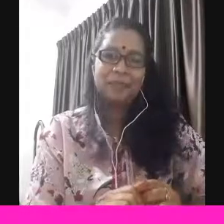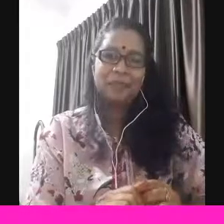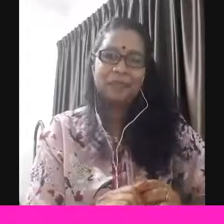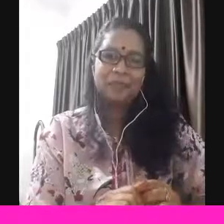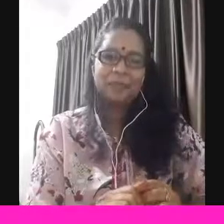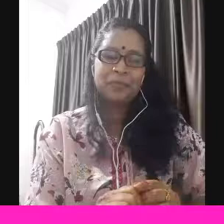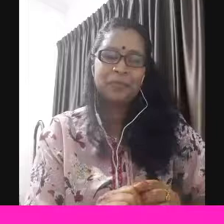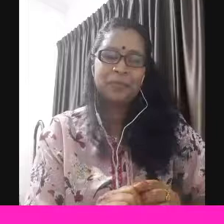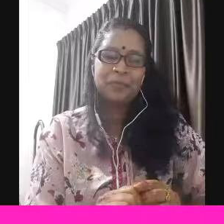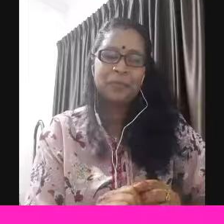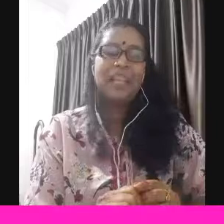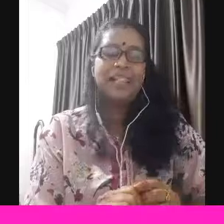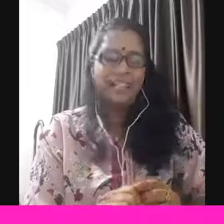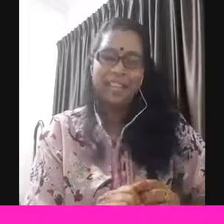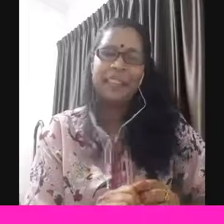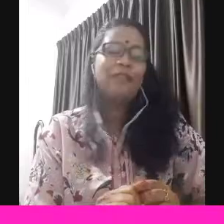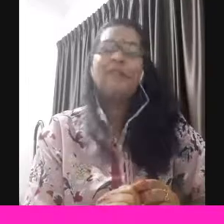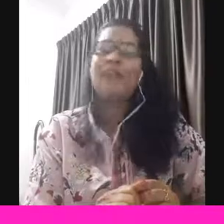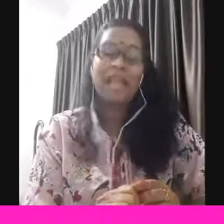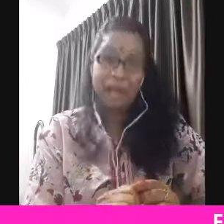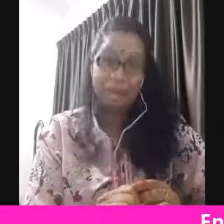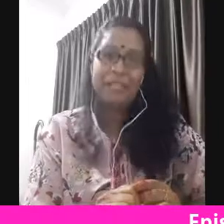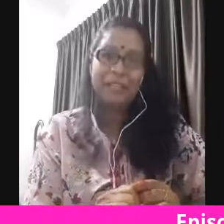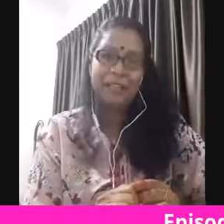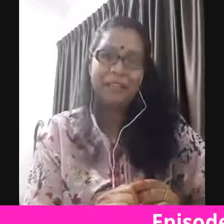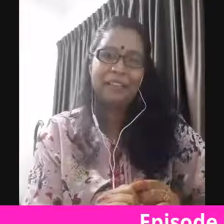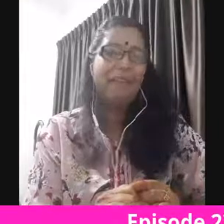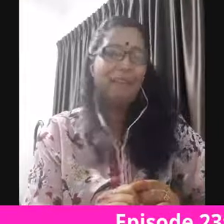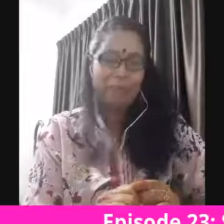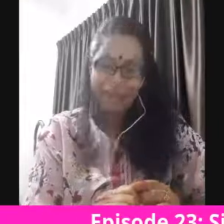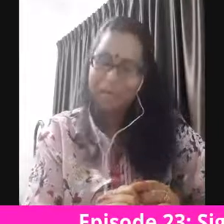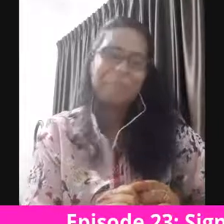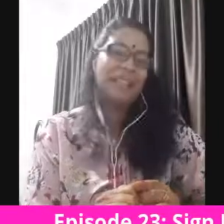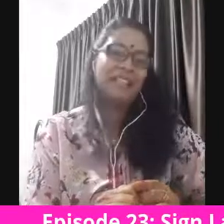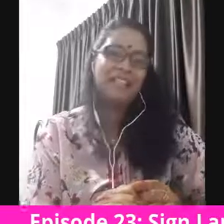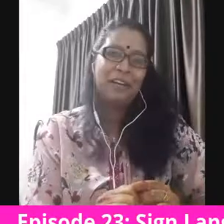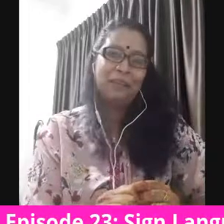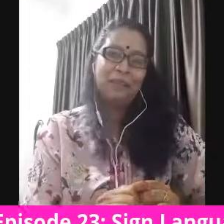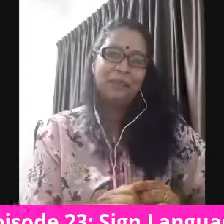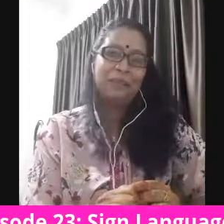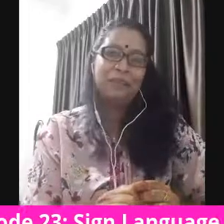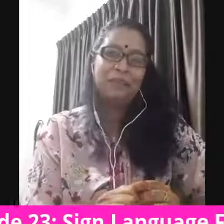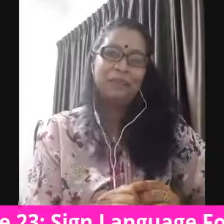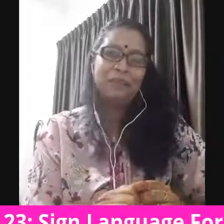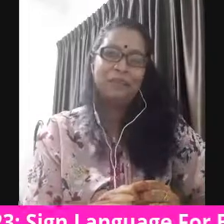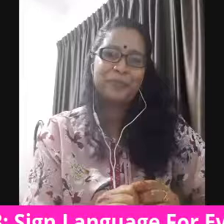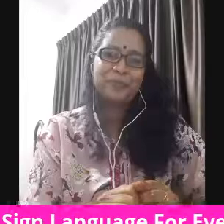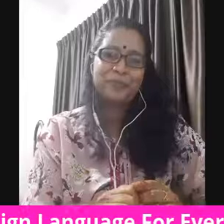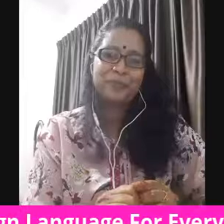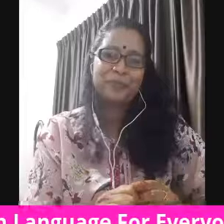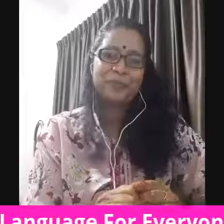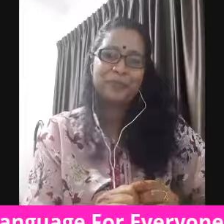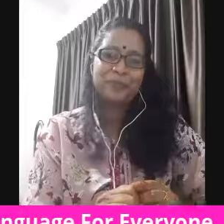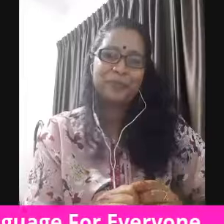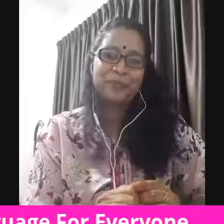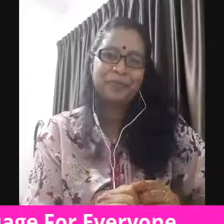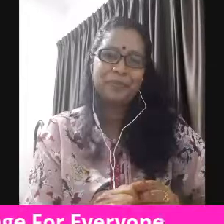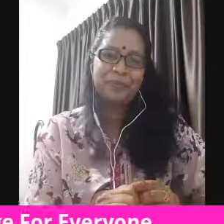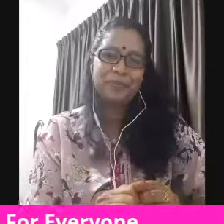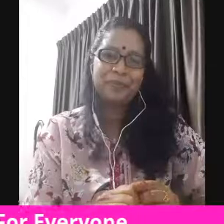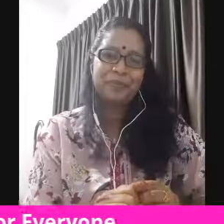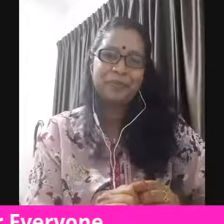I think that's a good appreciation yeah. that They will be anyone very can do. happy. They will be Yeah. very happy. will be a good Yep. guest also from